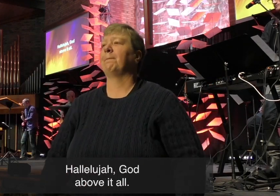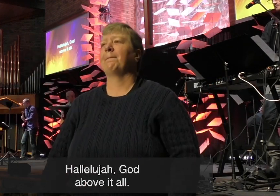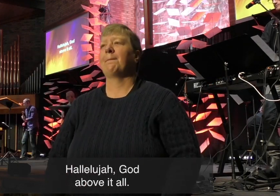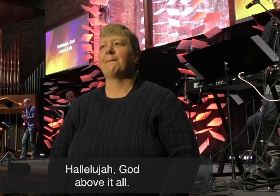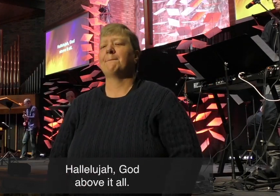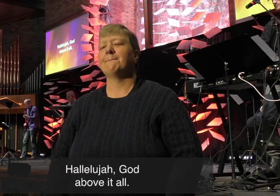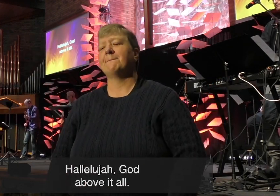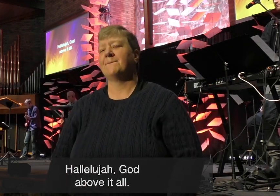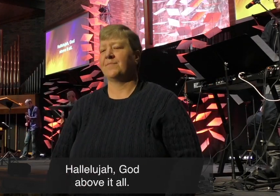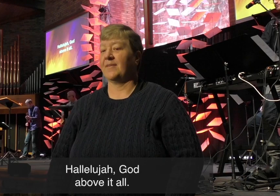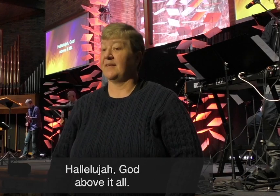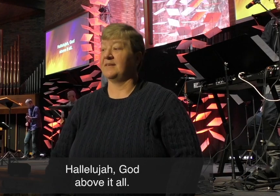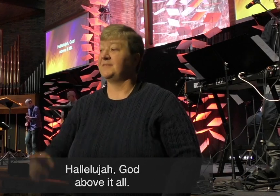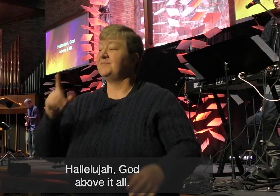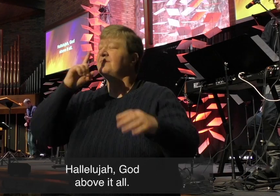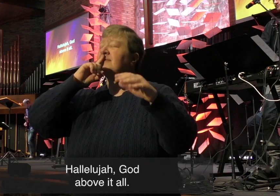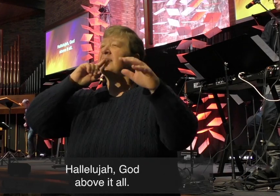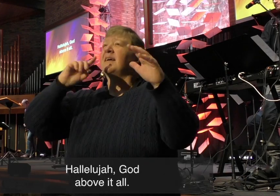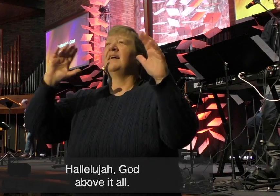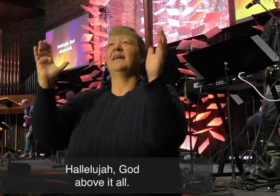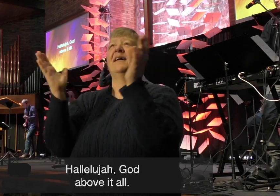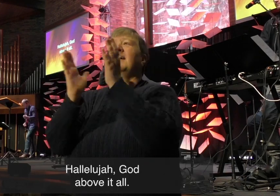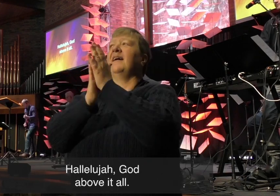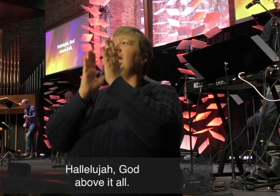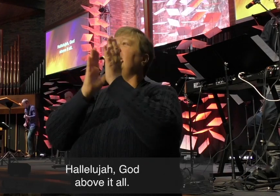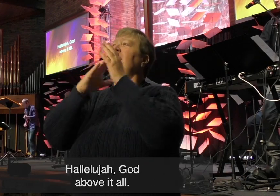Your goodness, Lord. Sing hallelujah.